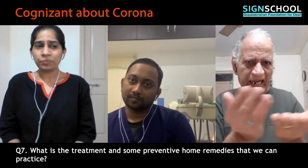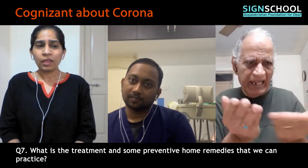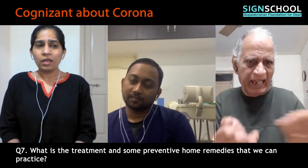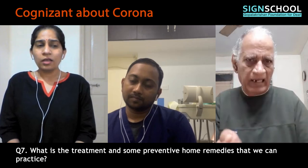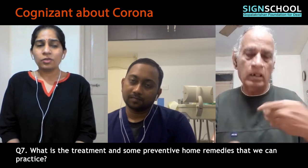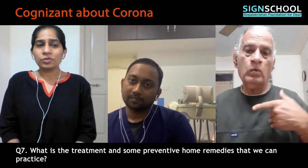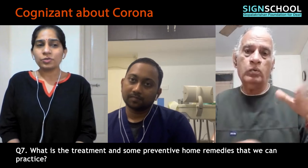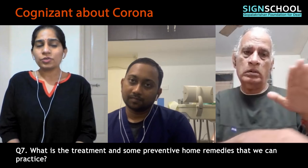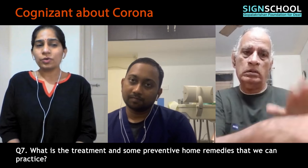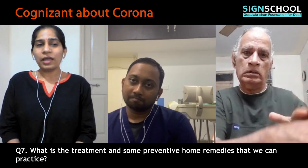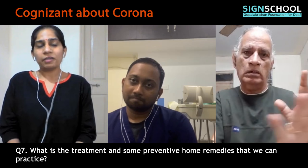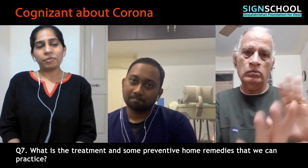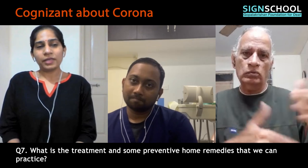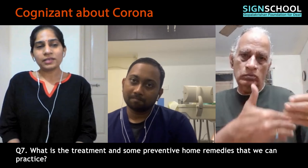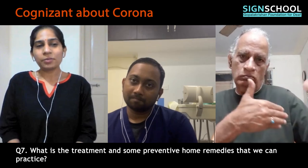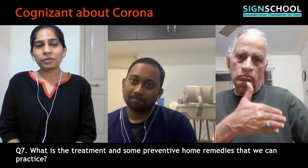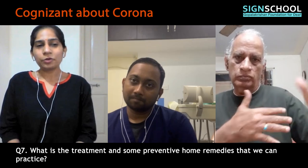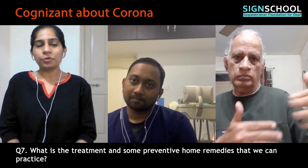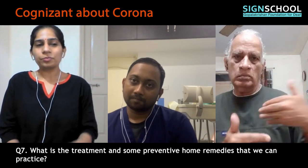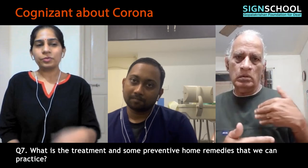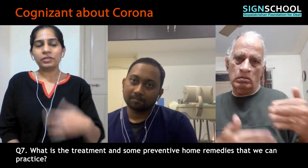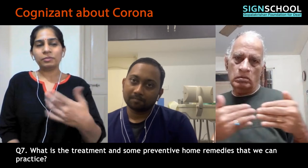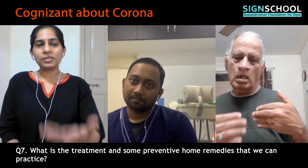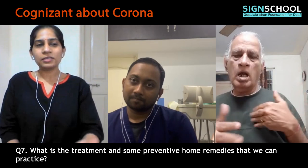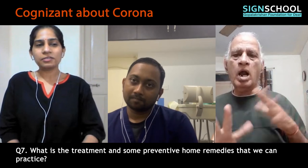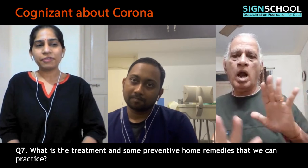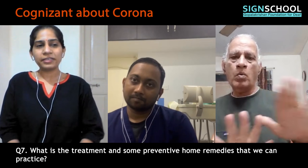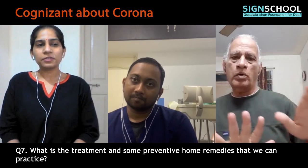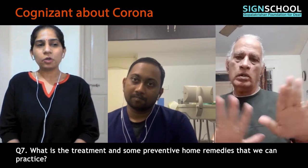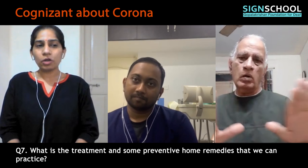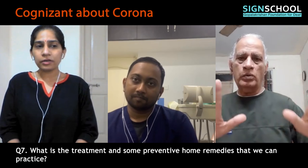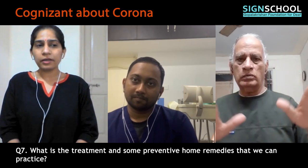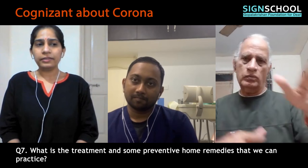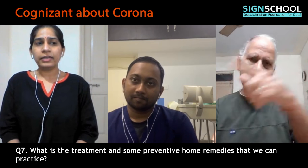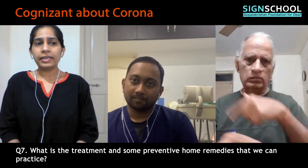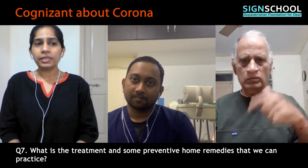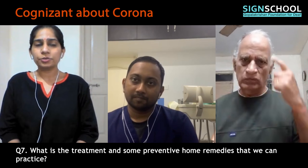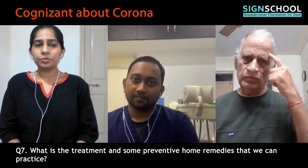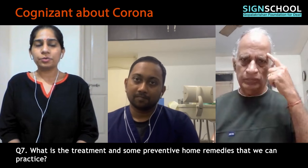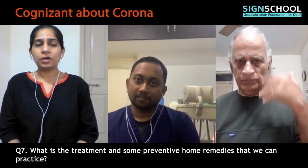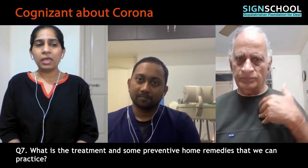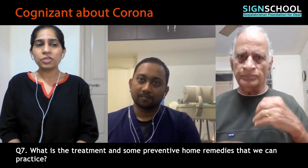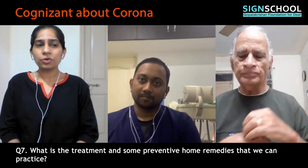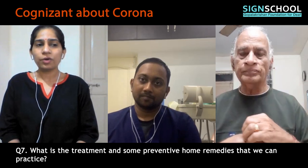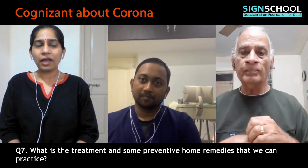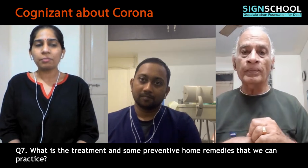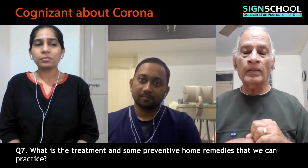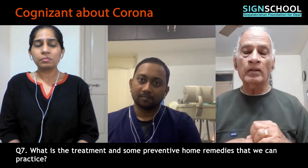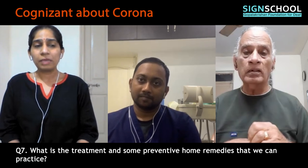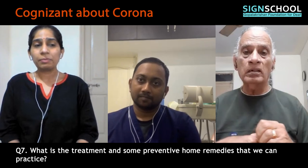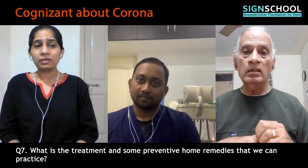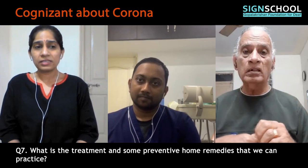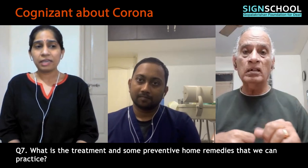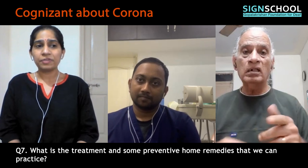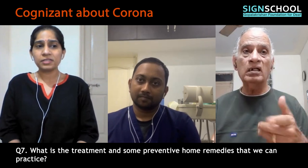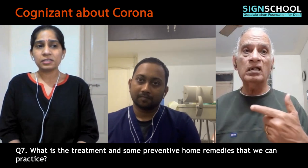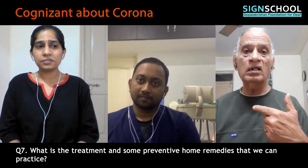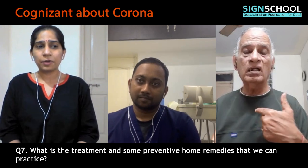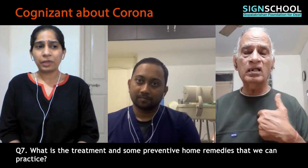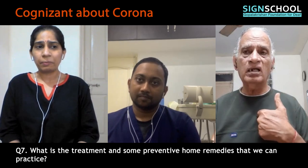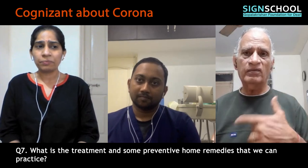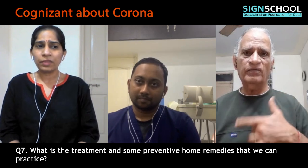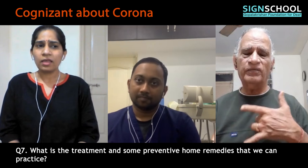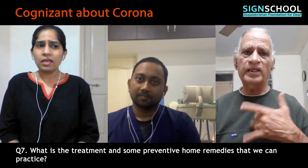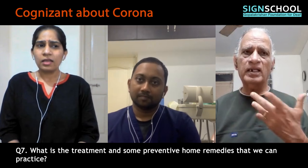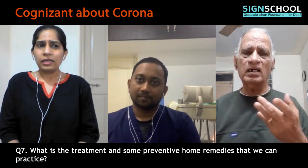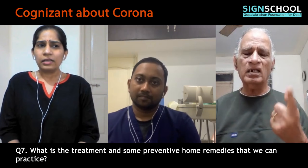them? So, like, for example, the person is affected with cholera, and then I need to make sure I'm keeping a safe distance